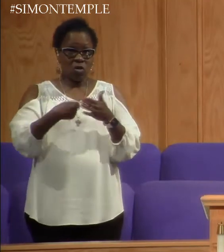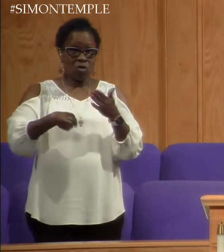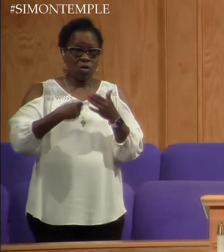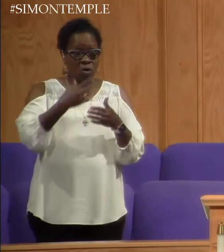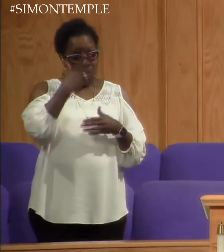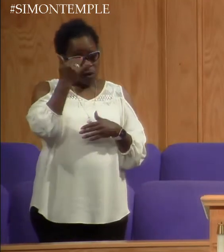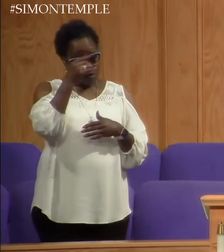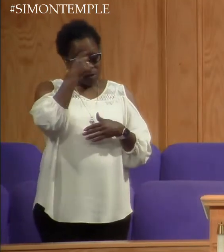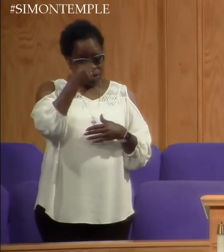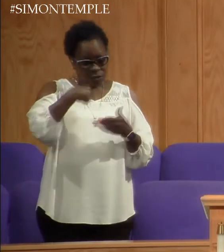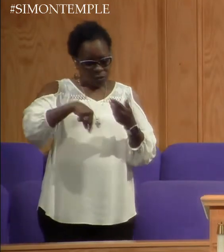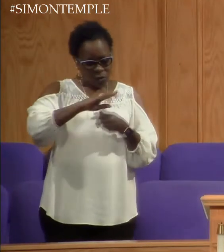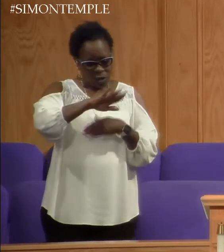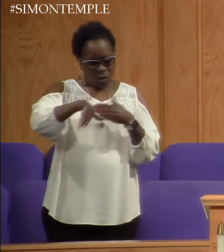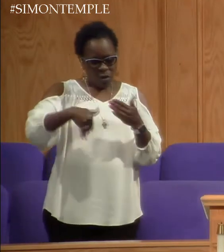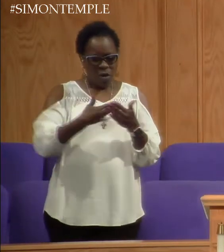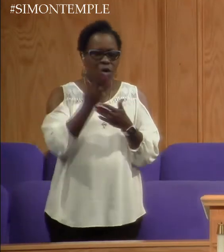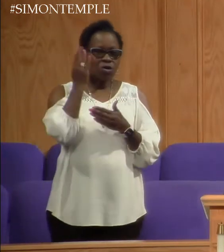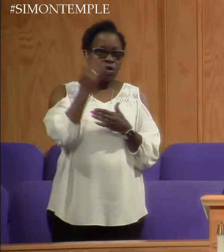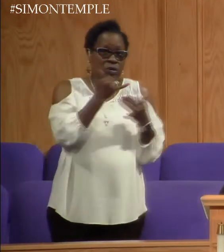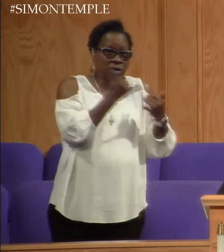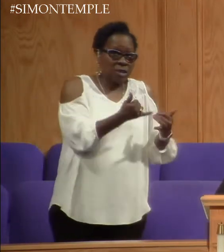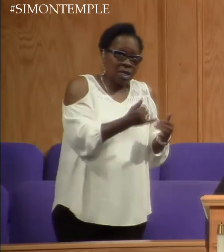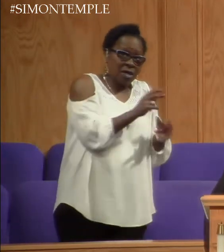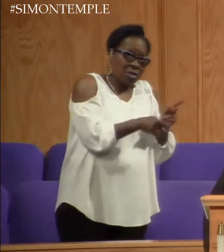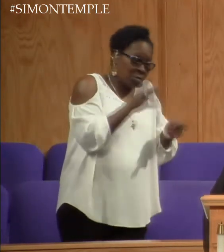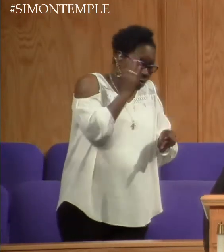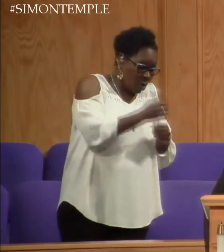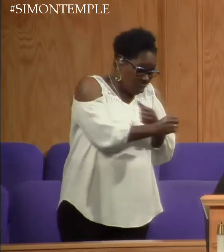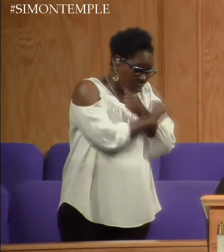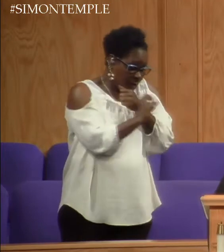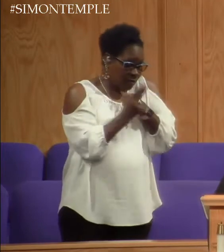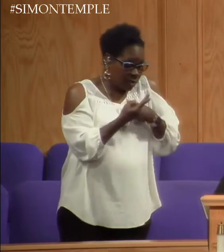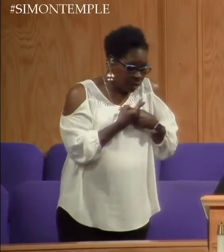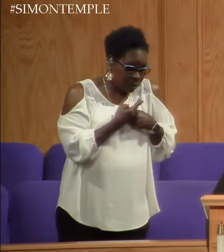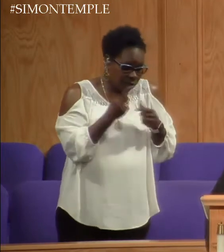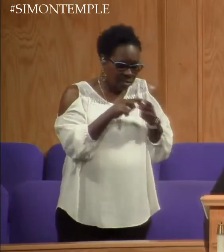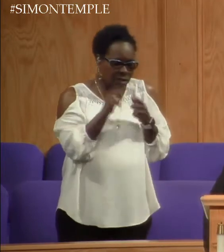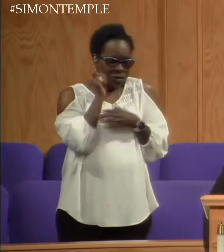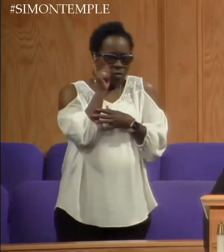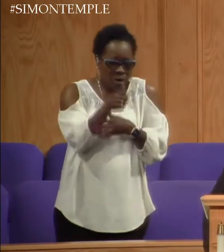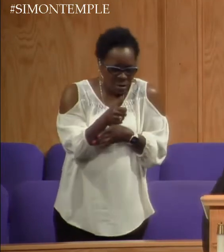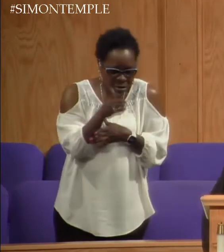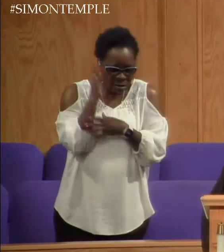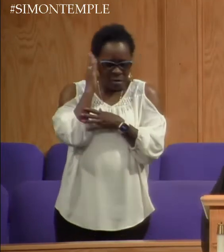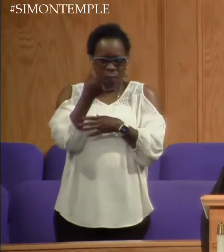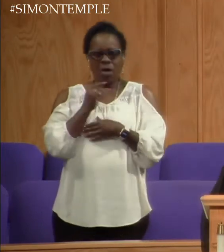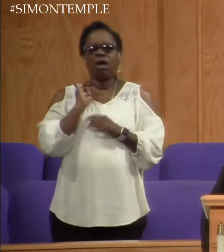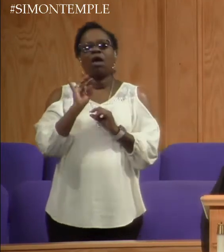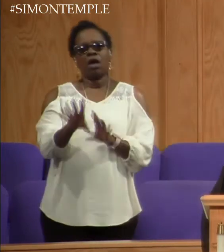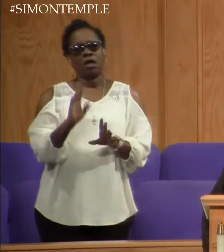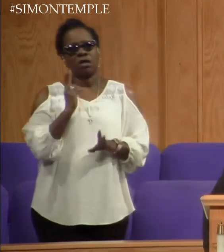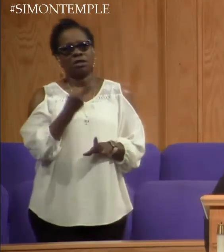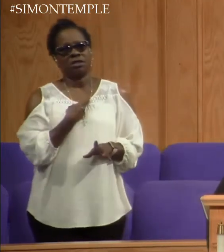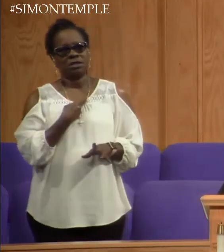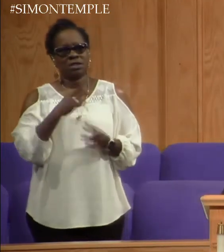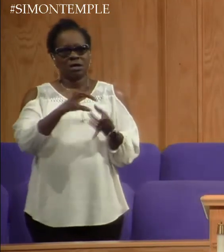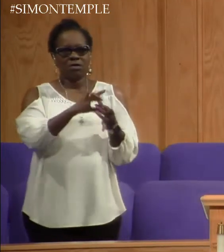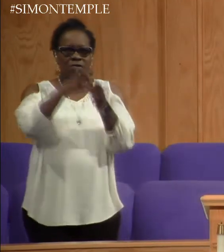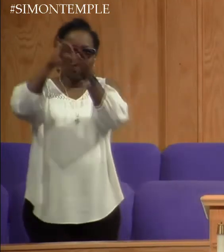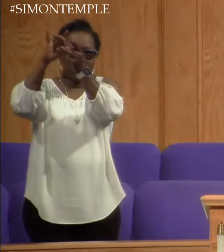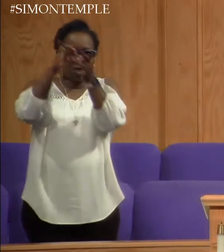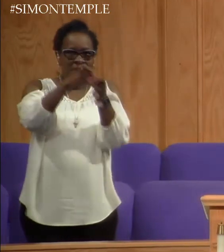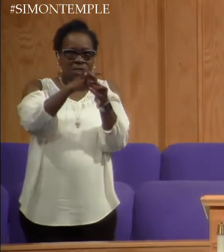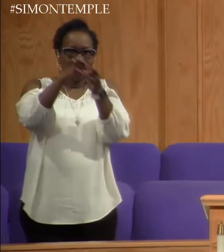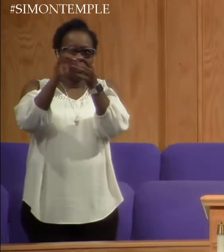Because we all know that people will love us today and hate us tomorrow. All right. A relationship with Jesus is like no